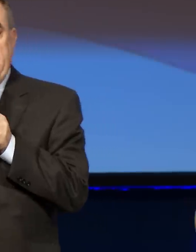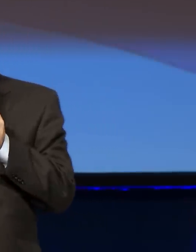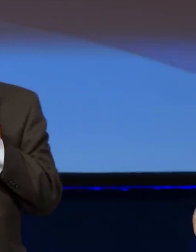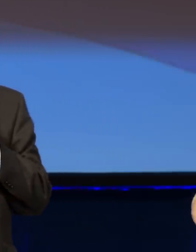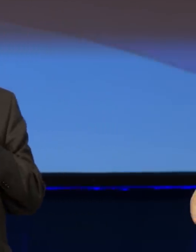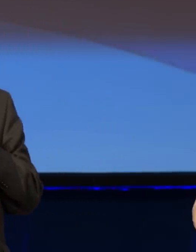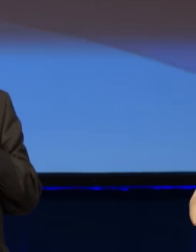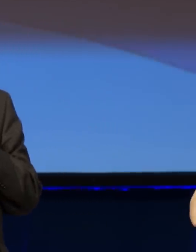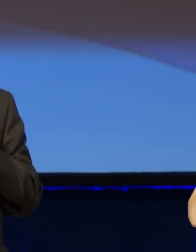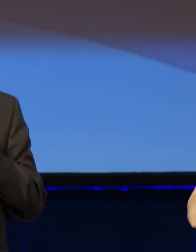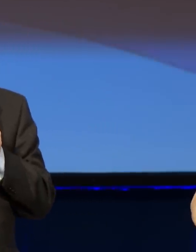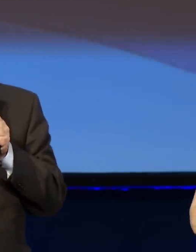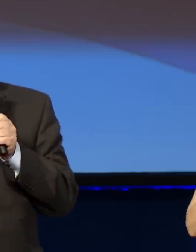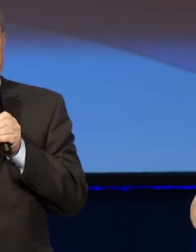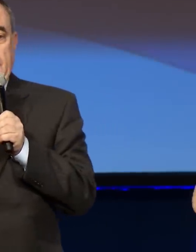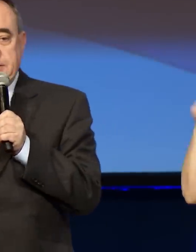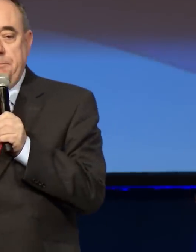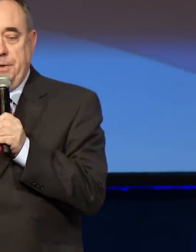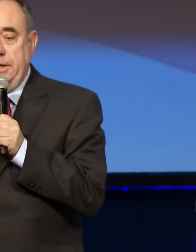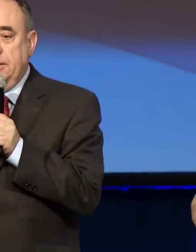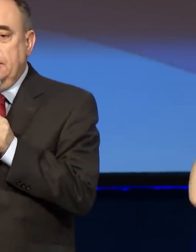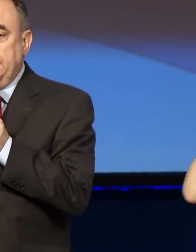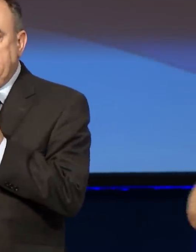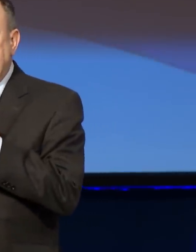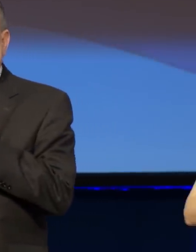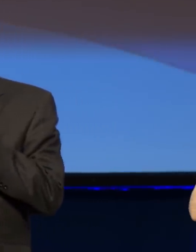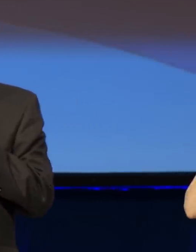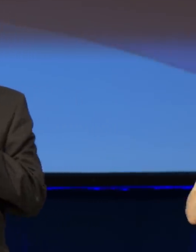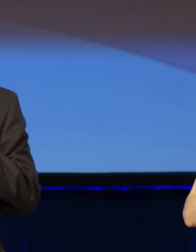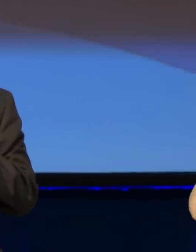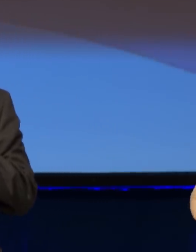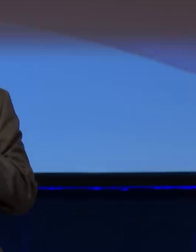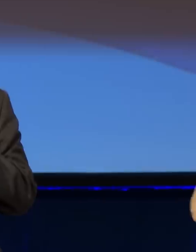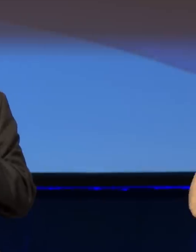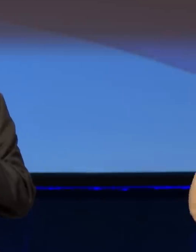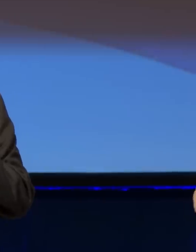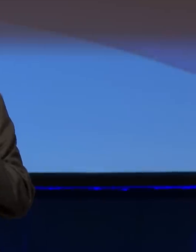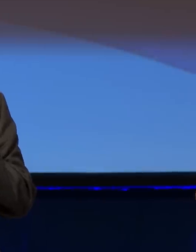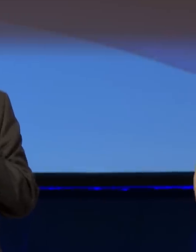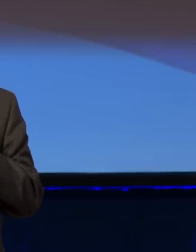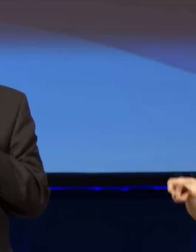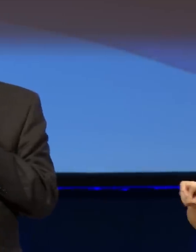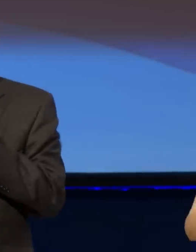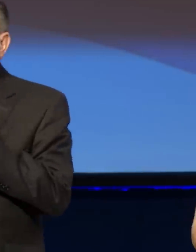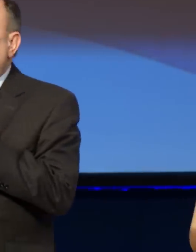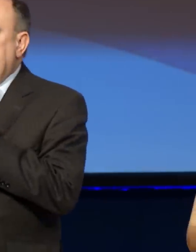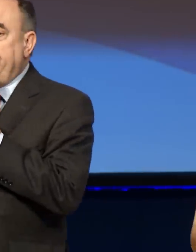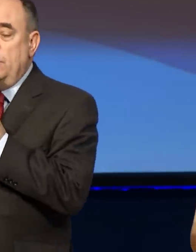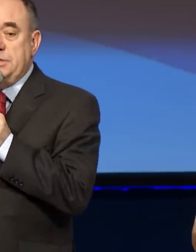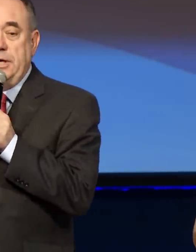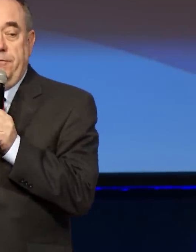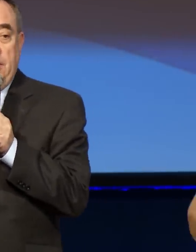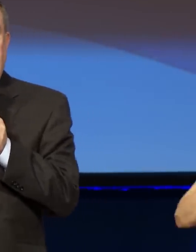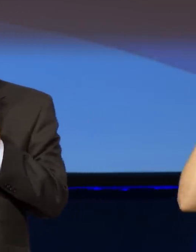And he made a statement saying that if Scotland voted SNP in 1992, he would leave the country. Now, I